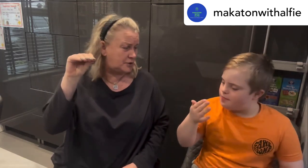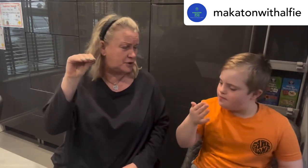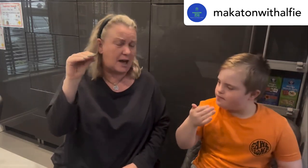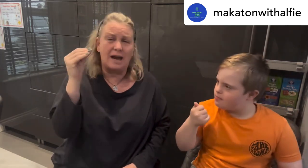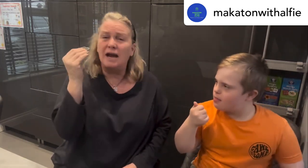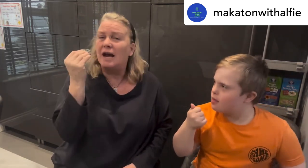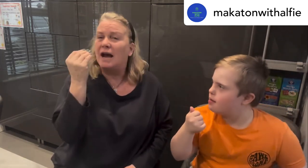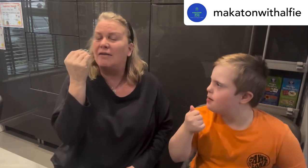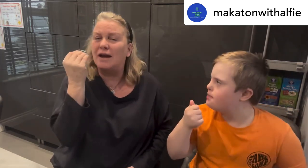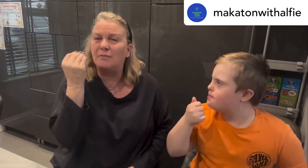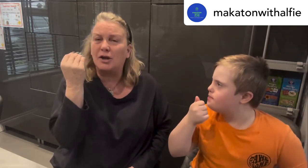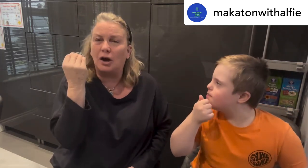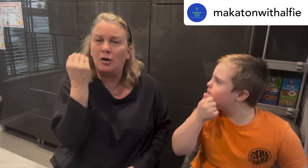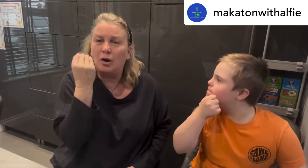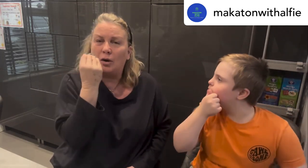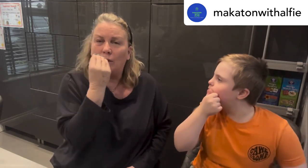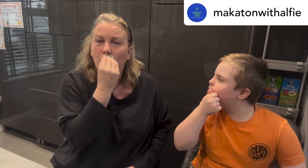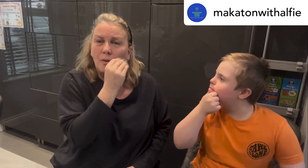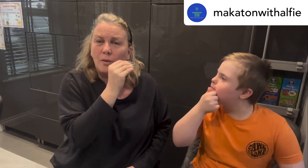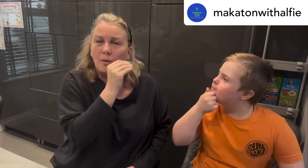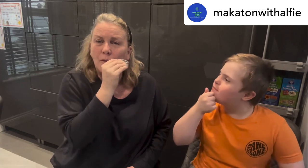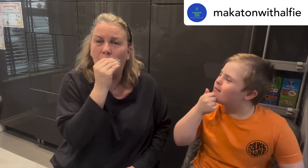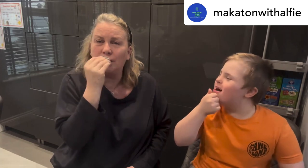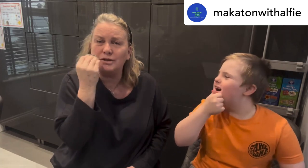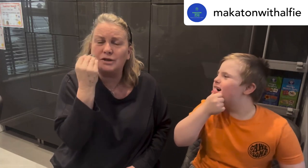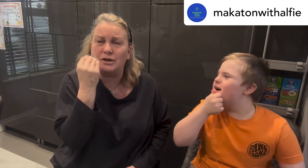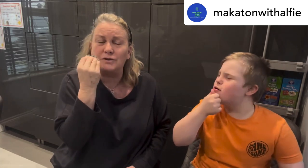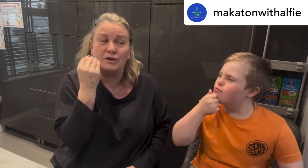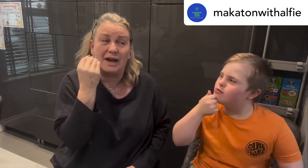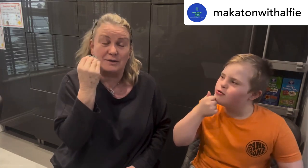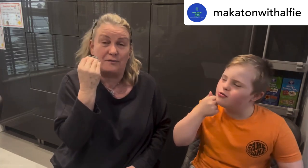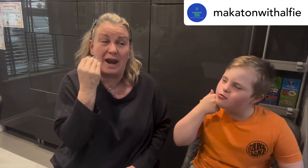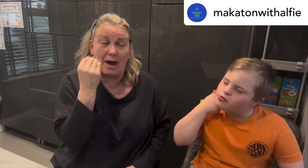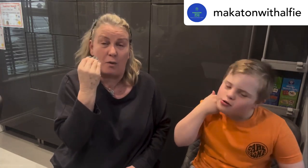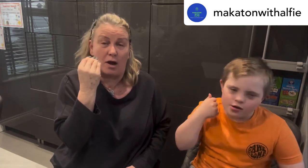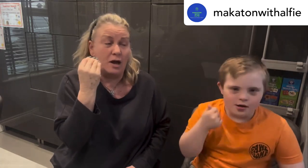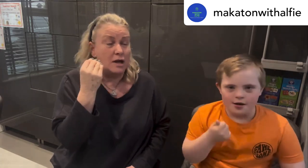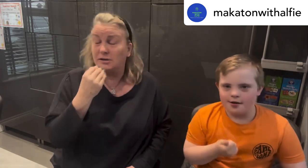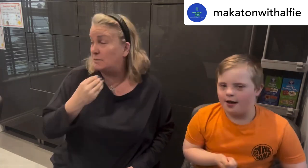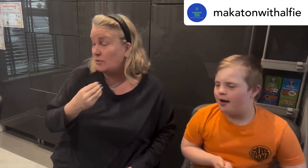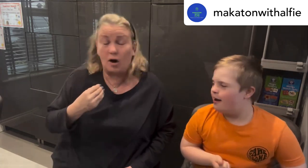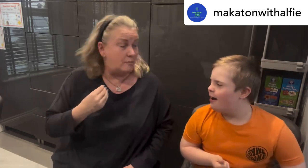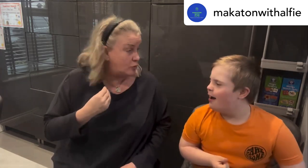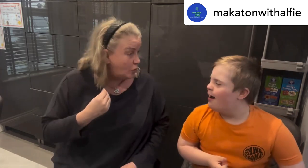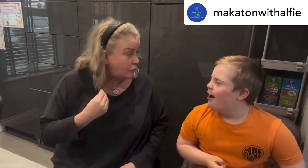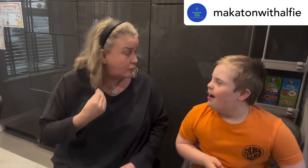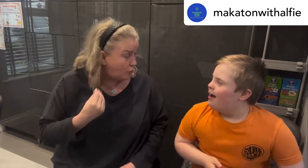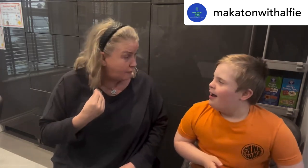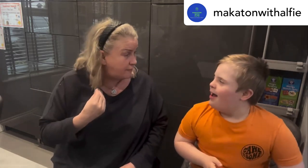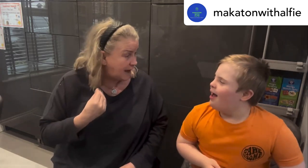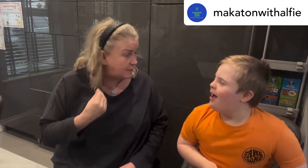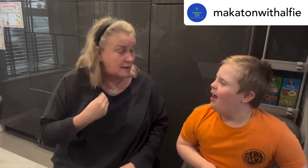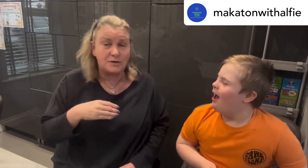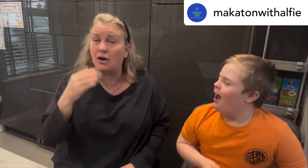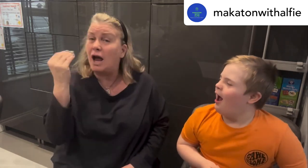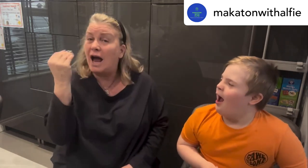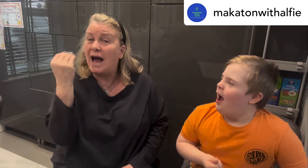yeah? And then we go one, two, so that's flower. So we've got more than one flower. So we have to go